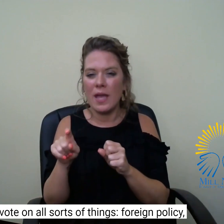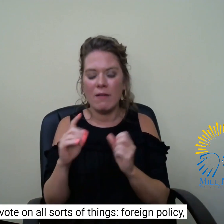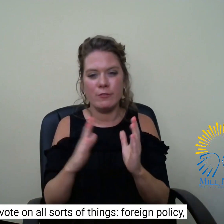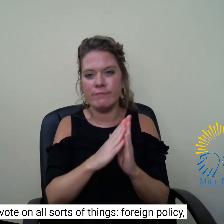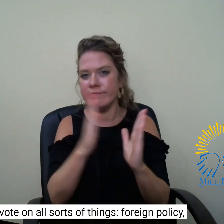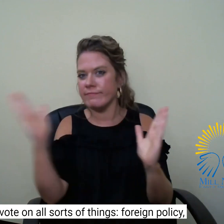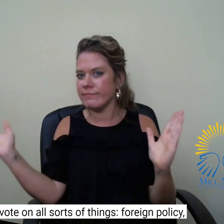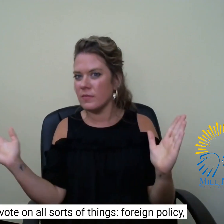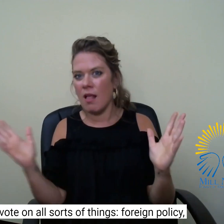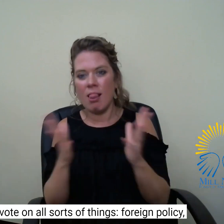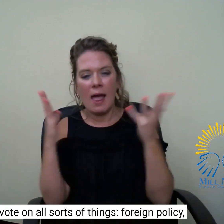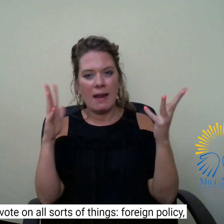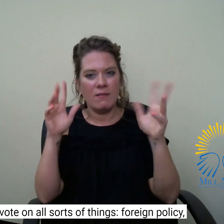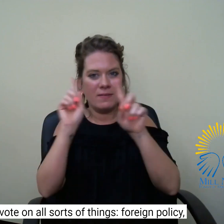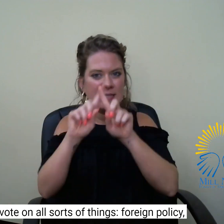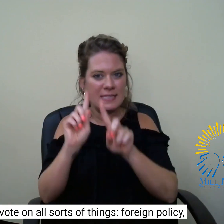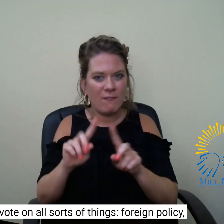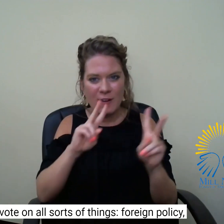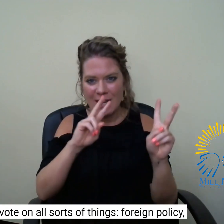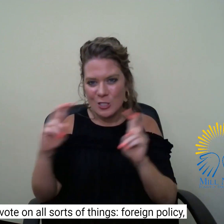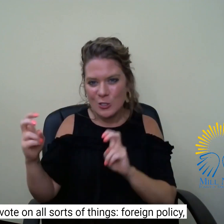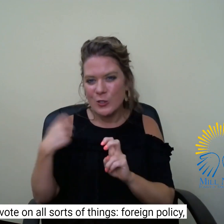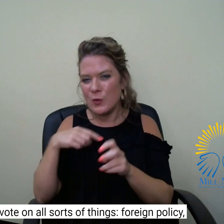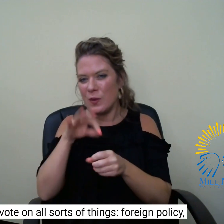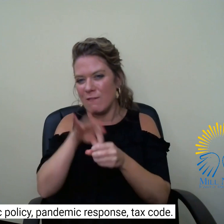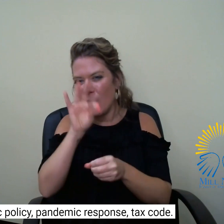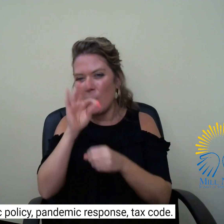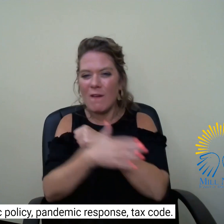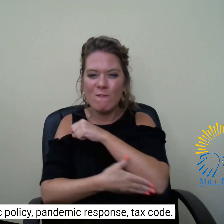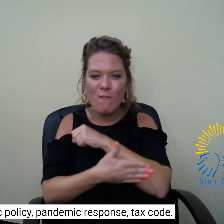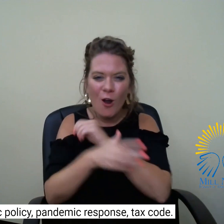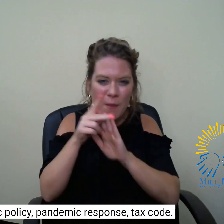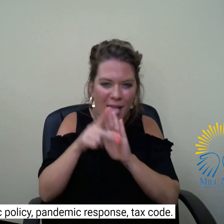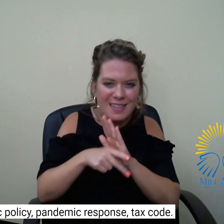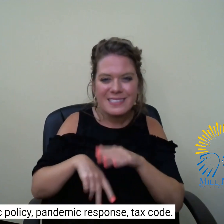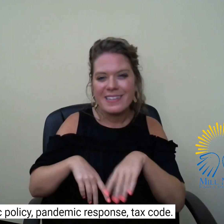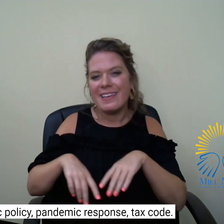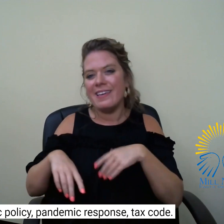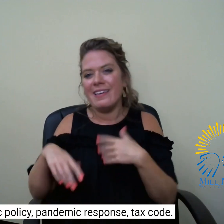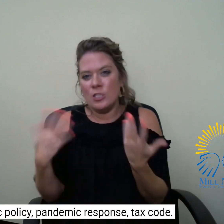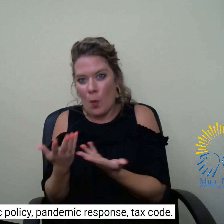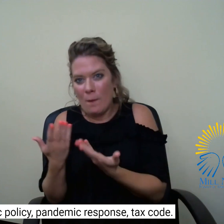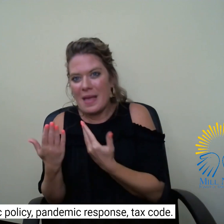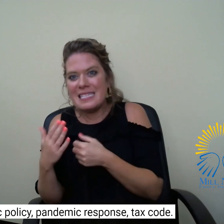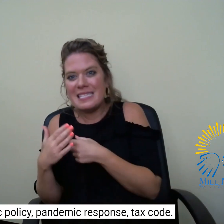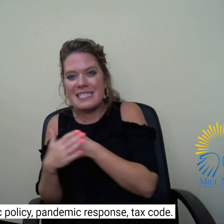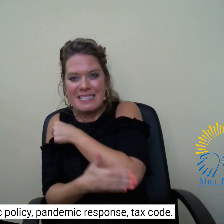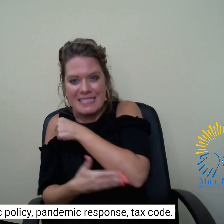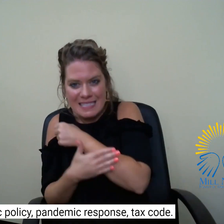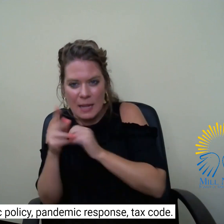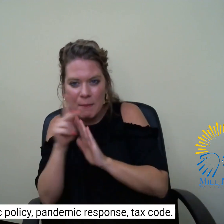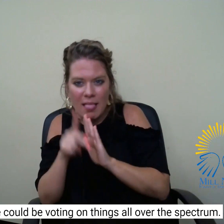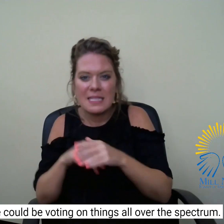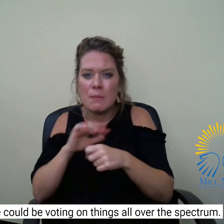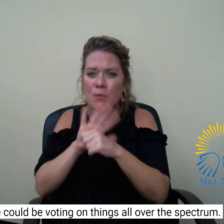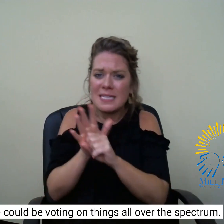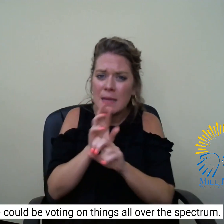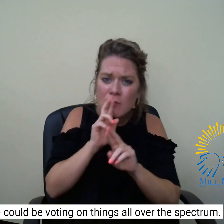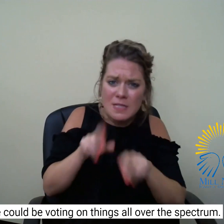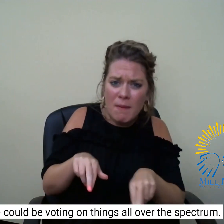we vote on all sorts of things: foreign policy, domestic policy, pandemic response, tax code. Every single day we could